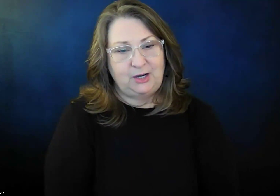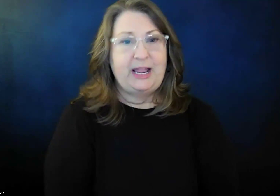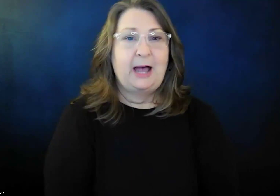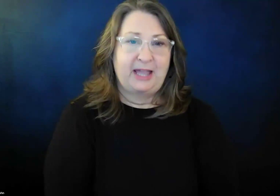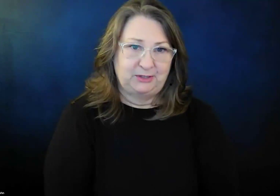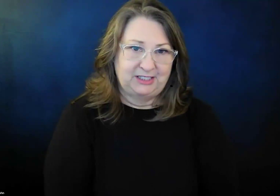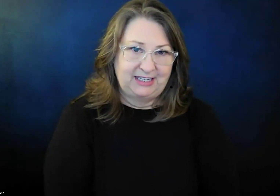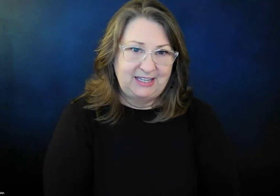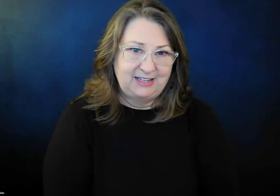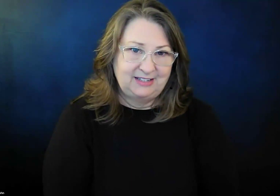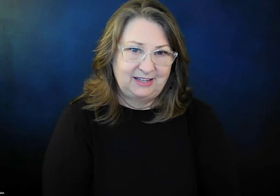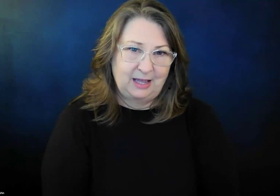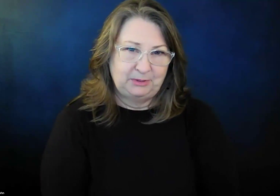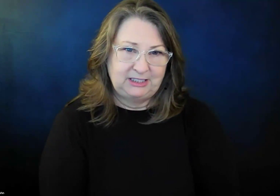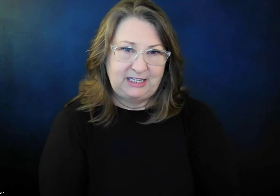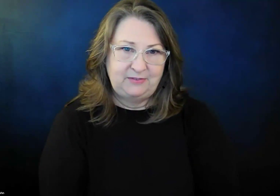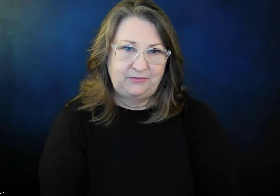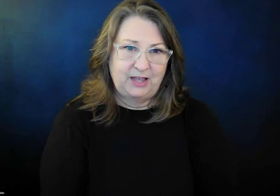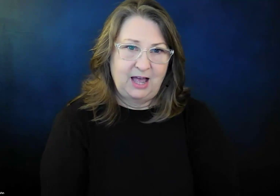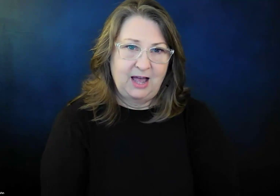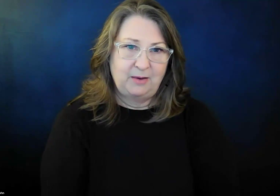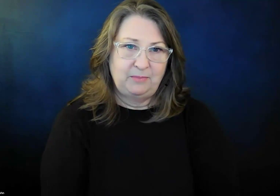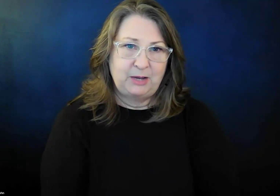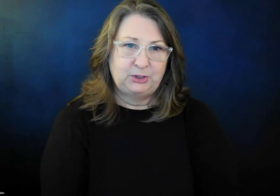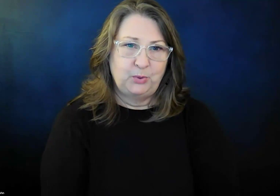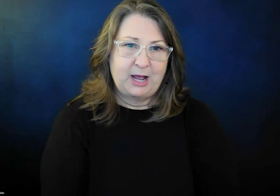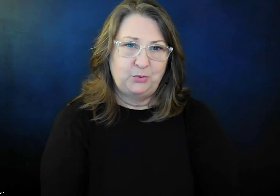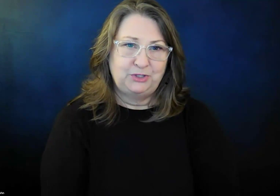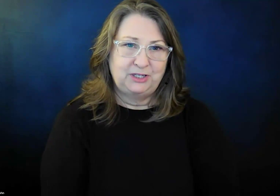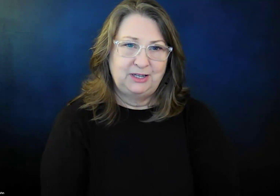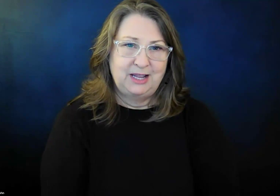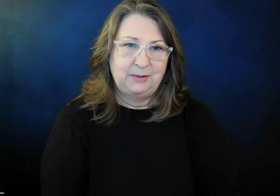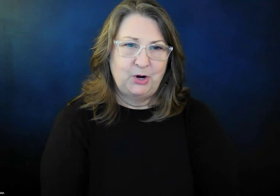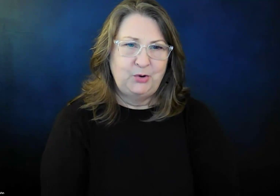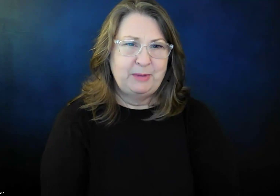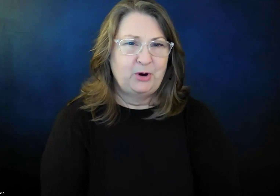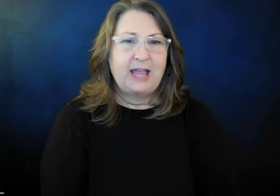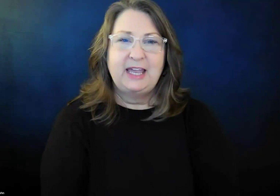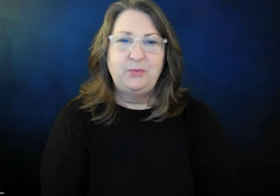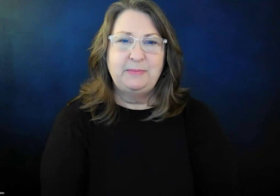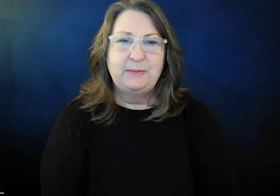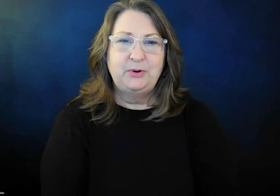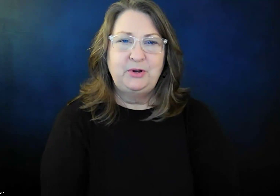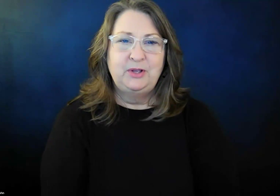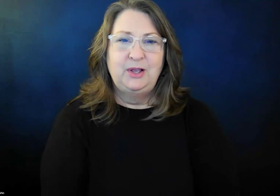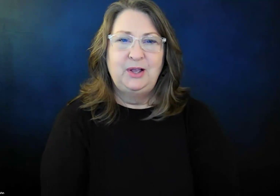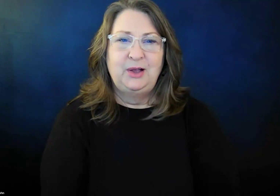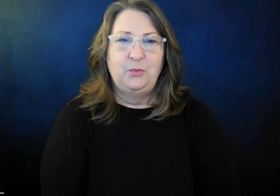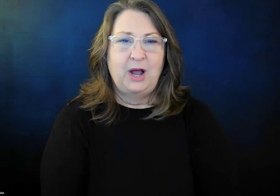master's in rehab counseling. I believe it was around, trying to remember, I can't